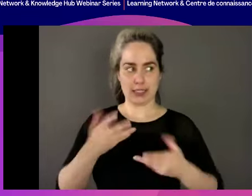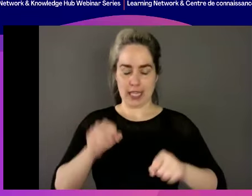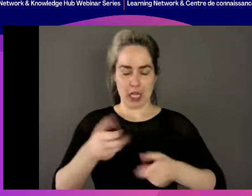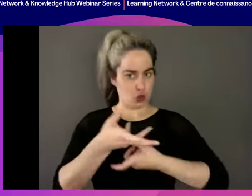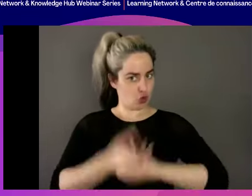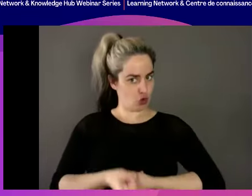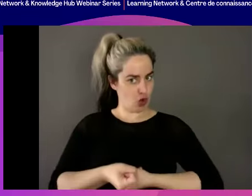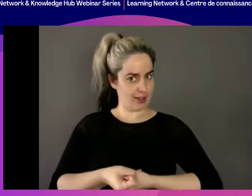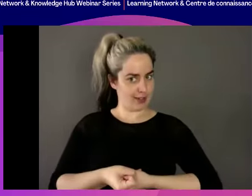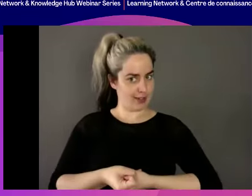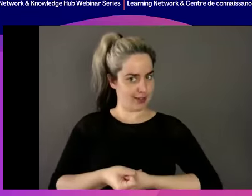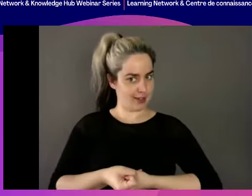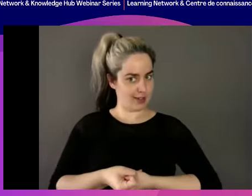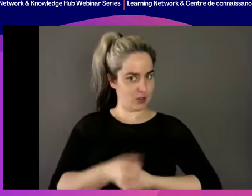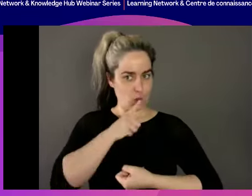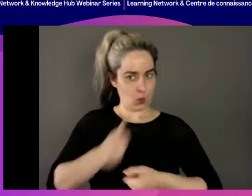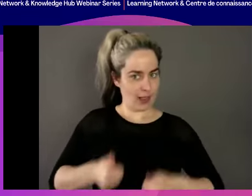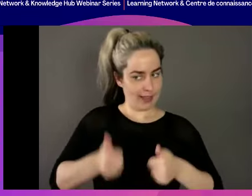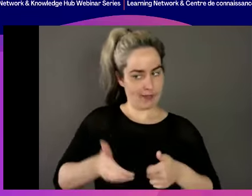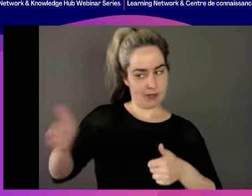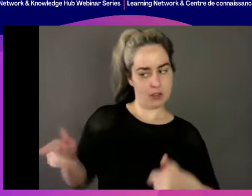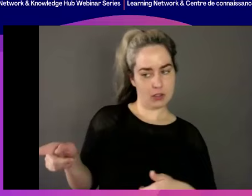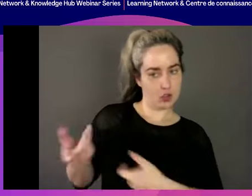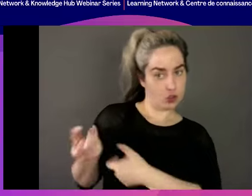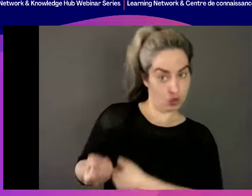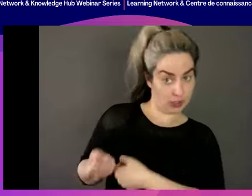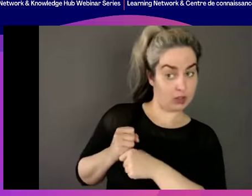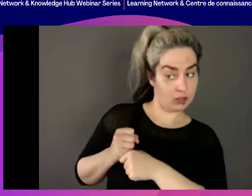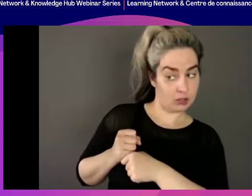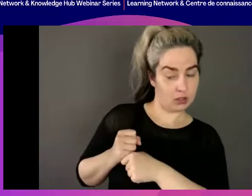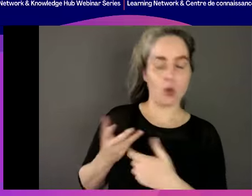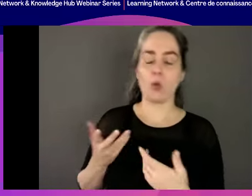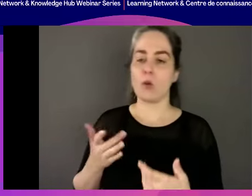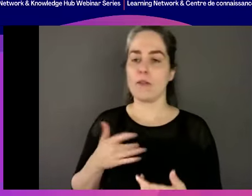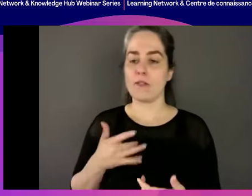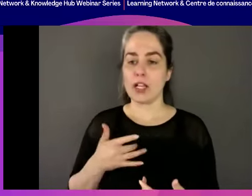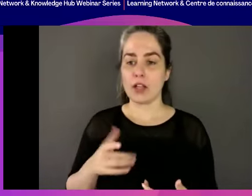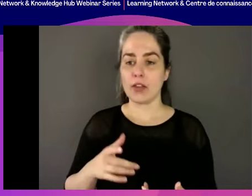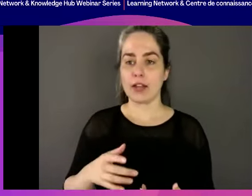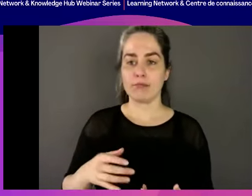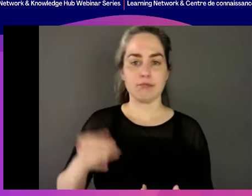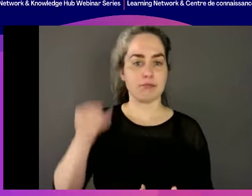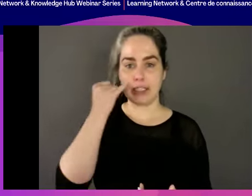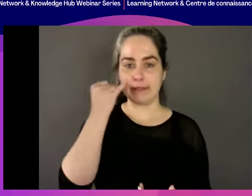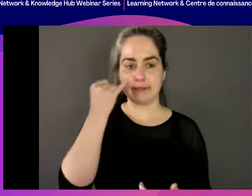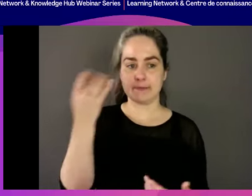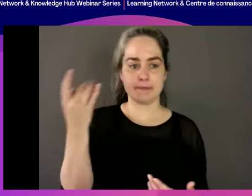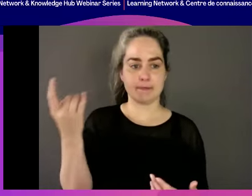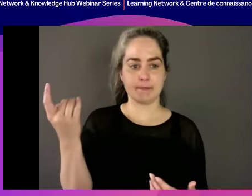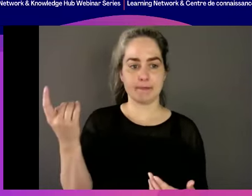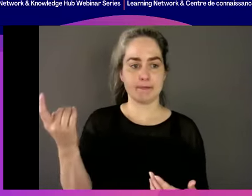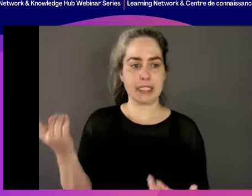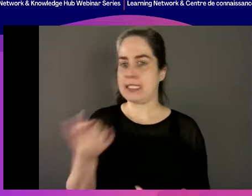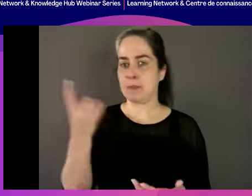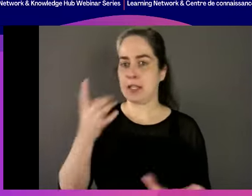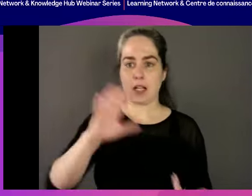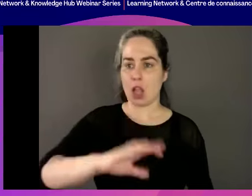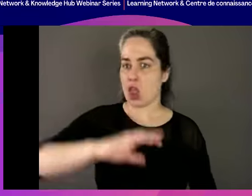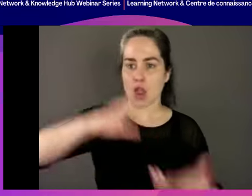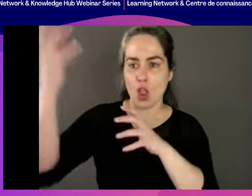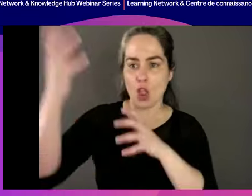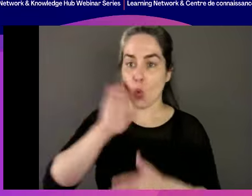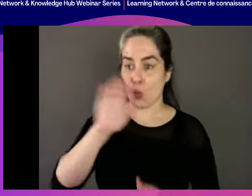their neighbors and how much they feel that their neighbors would kind of try to keep a safe